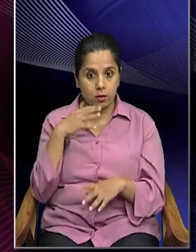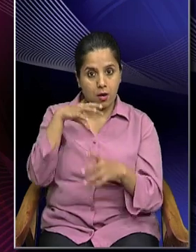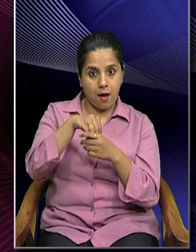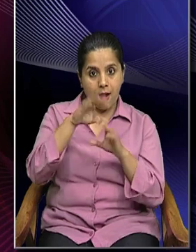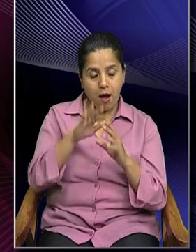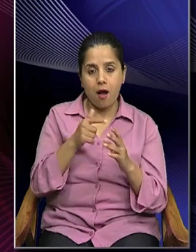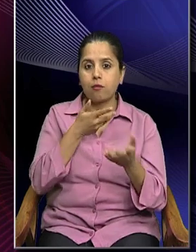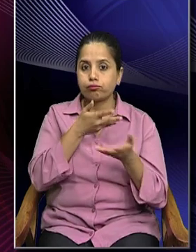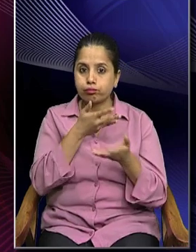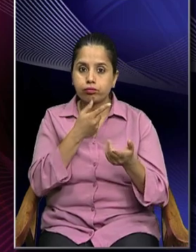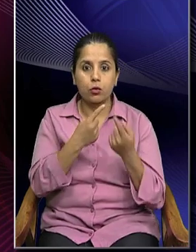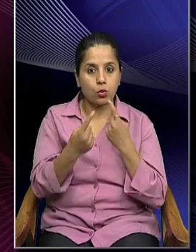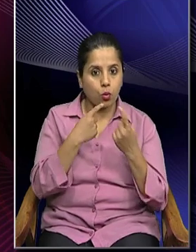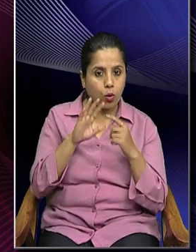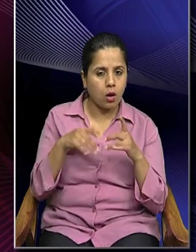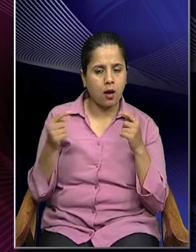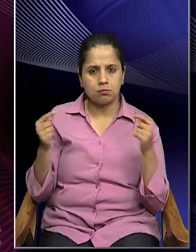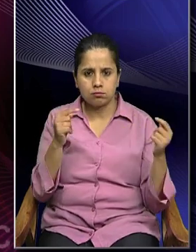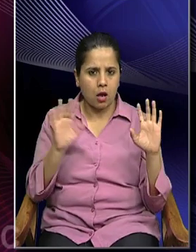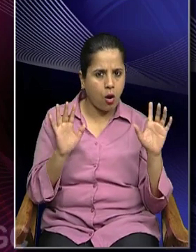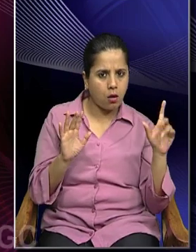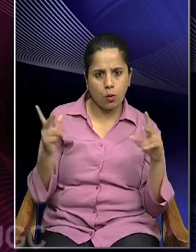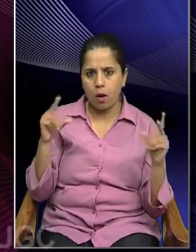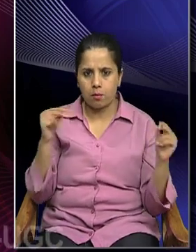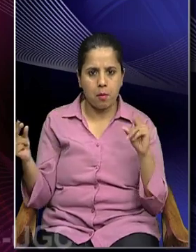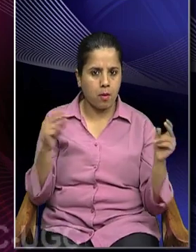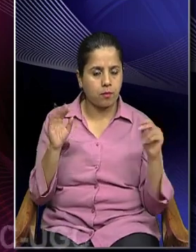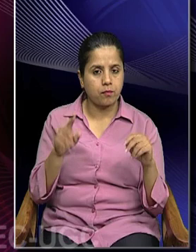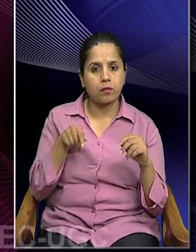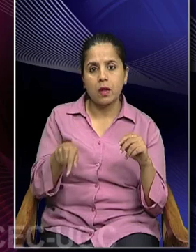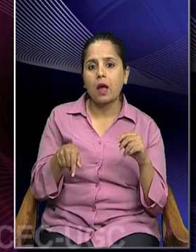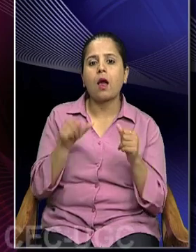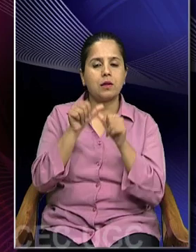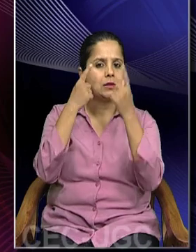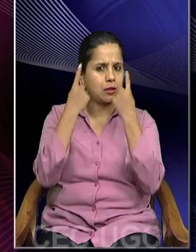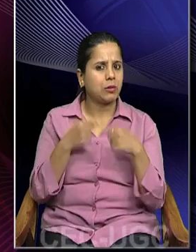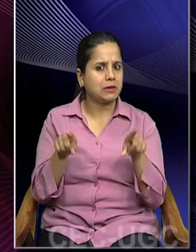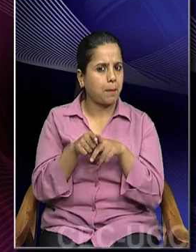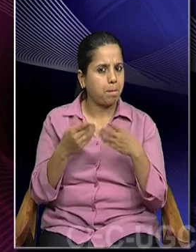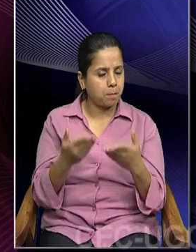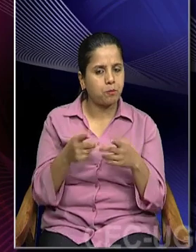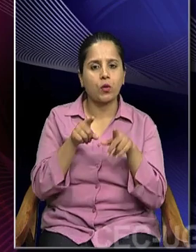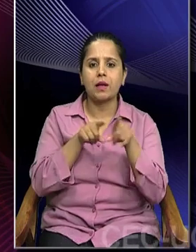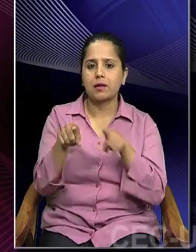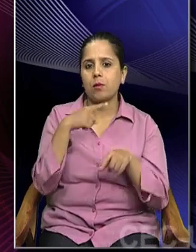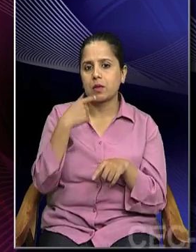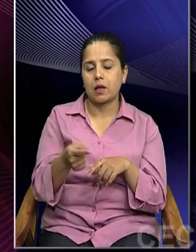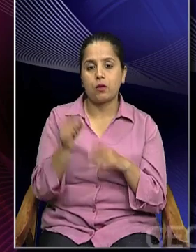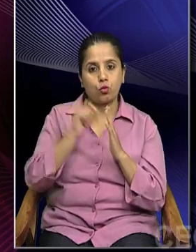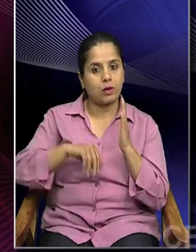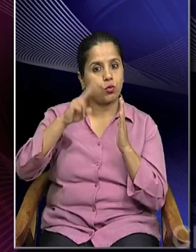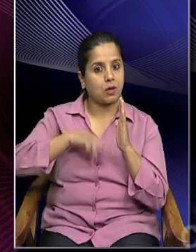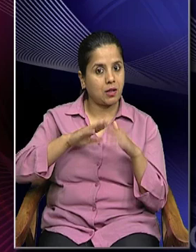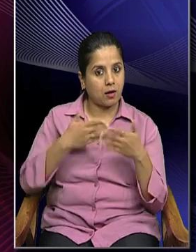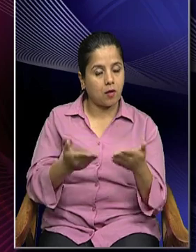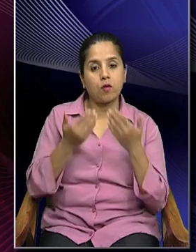in discussions or debate as a form of assessment. For example, in literature,